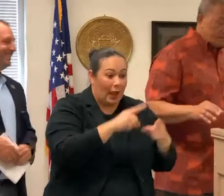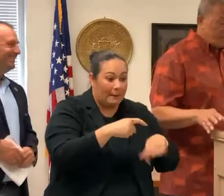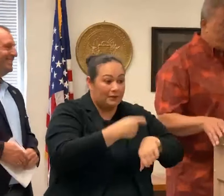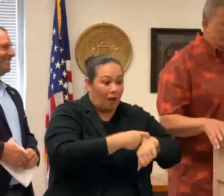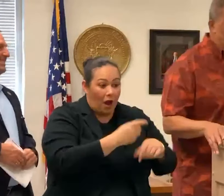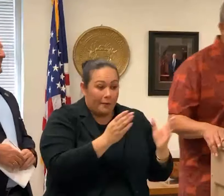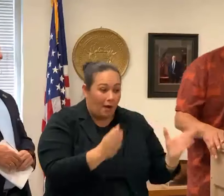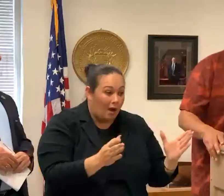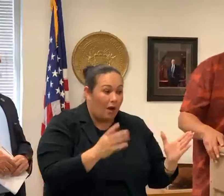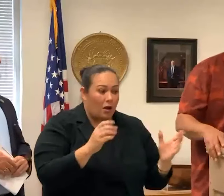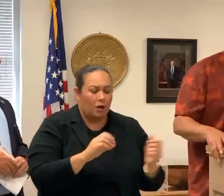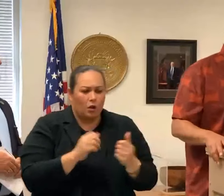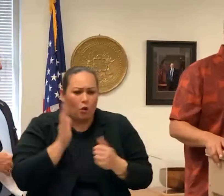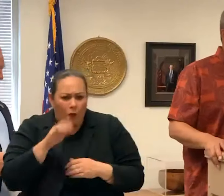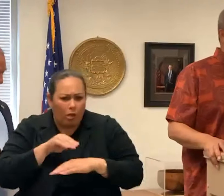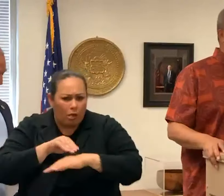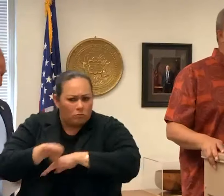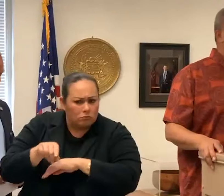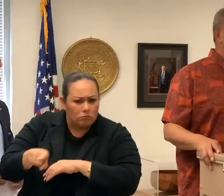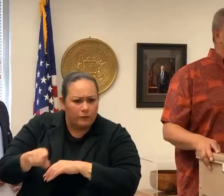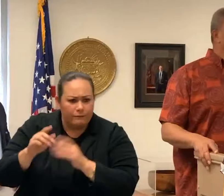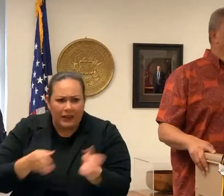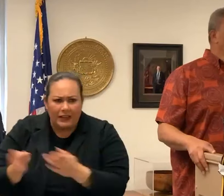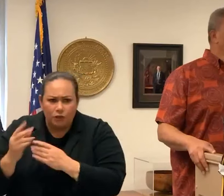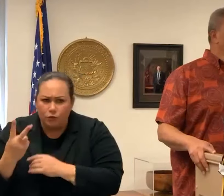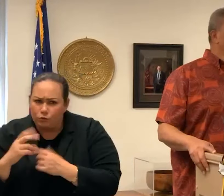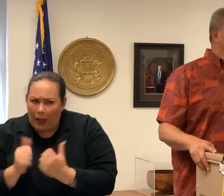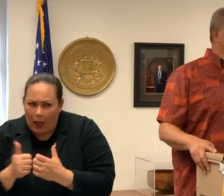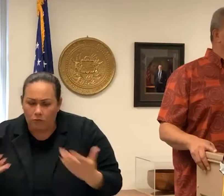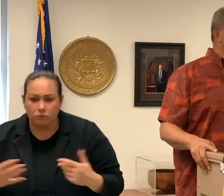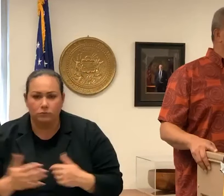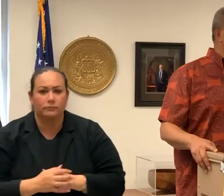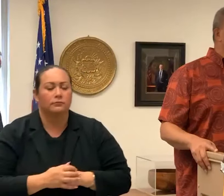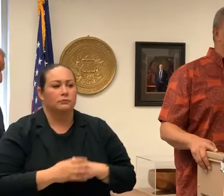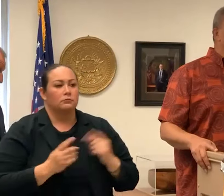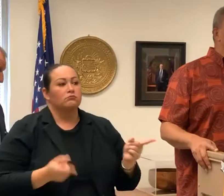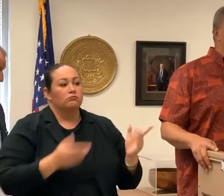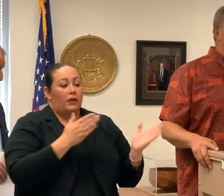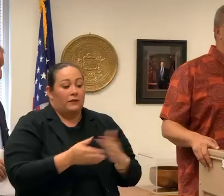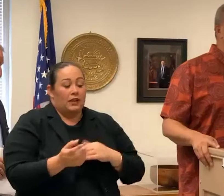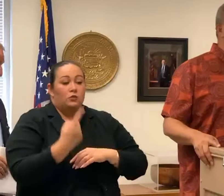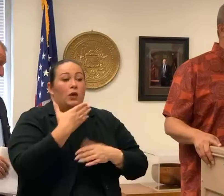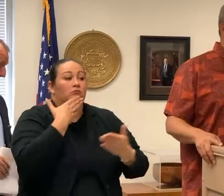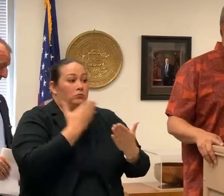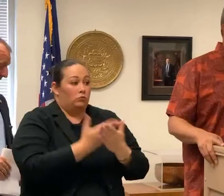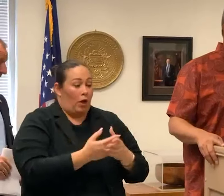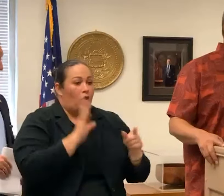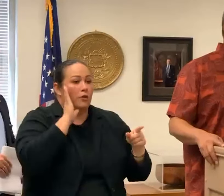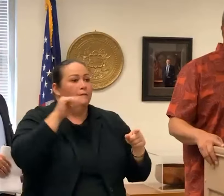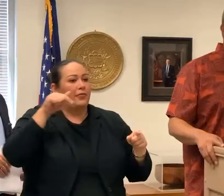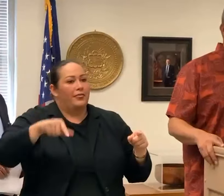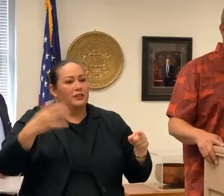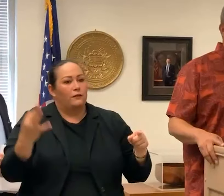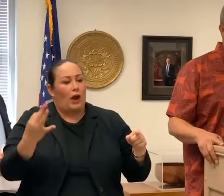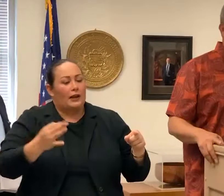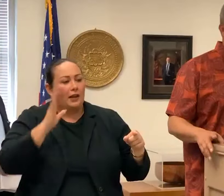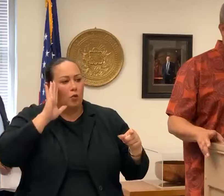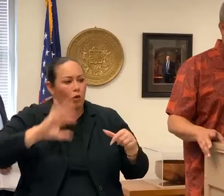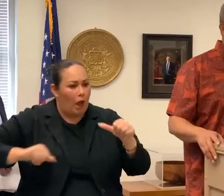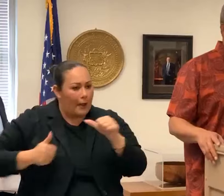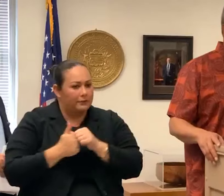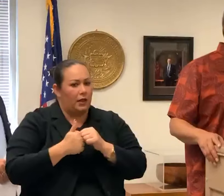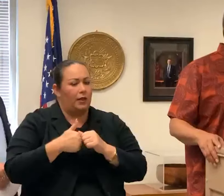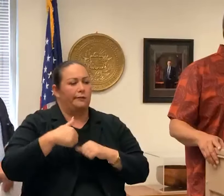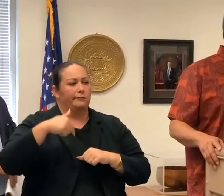know, I can say that phase one has gone well, and I will be getting an update from my advisory team this Friday.